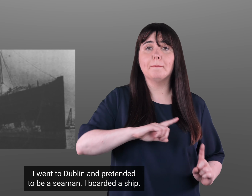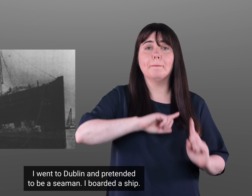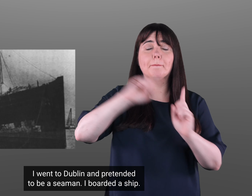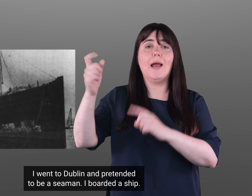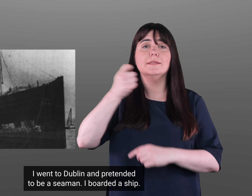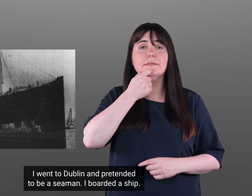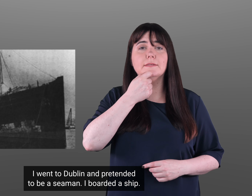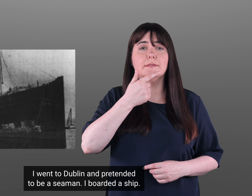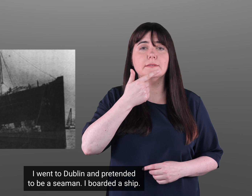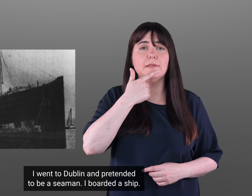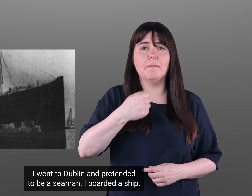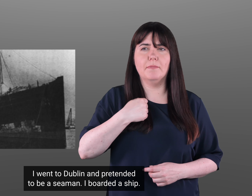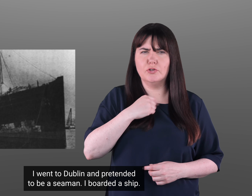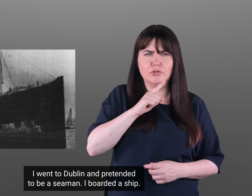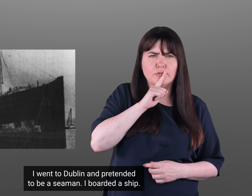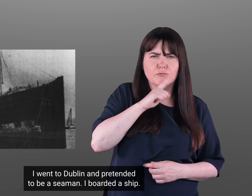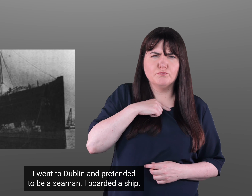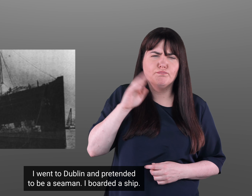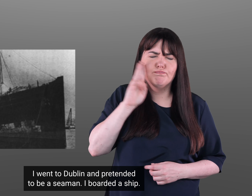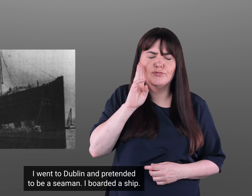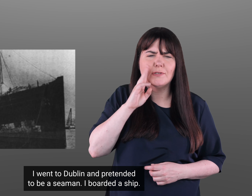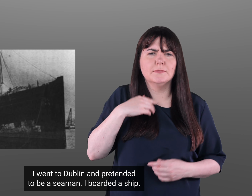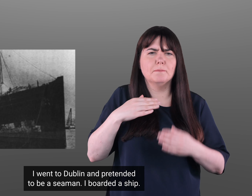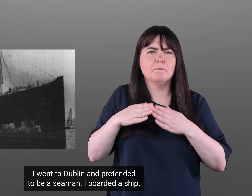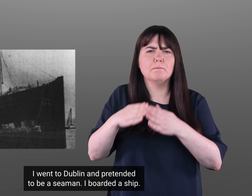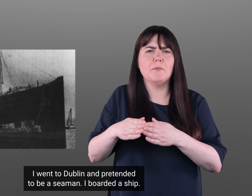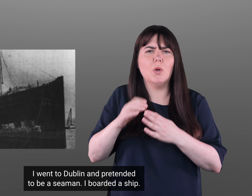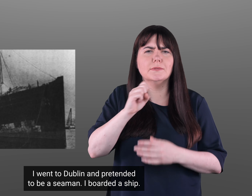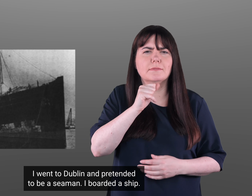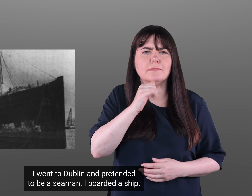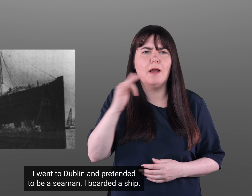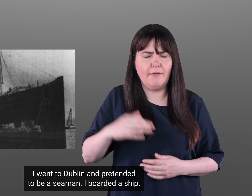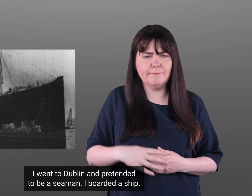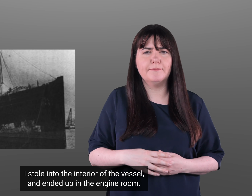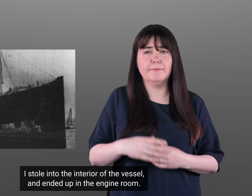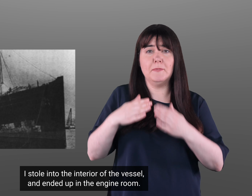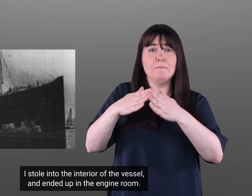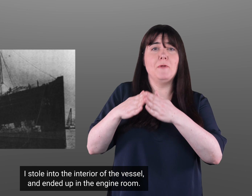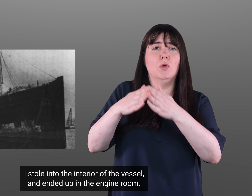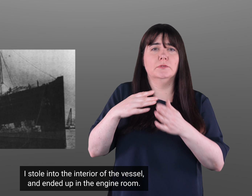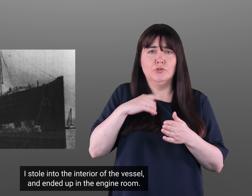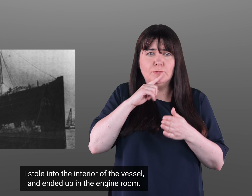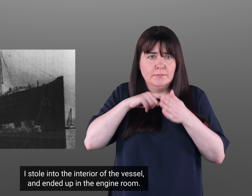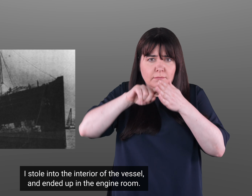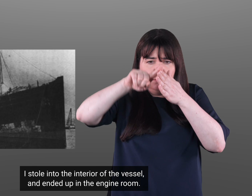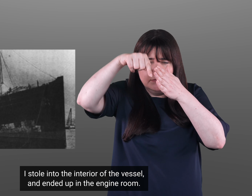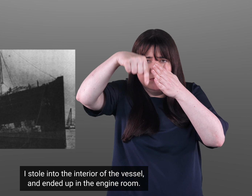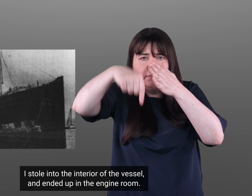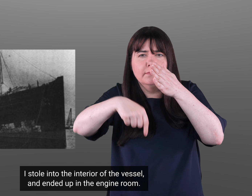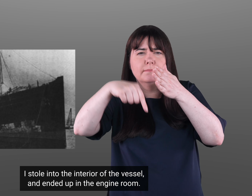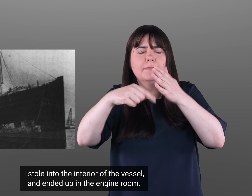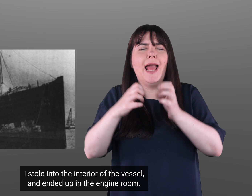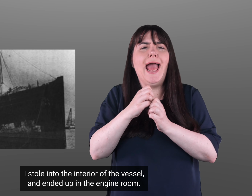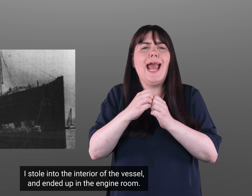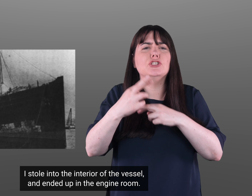I went to Dublin and pretended to be a seaman. I boarded a ship. I stole into the interior of the vessel and ended up in the engine